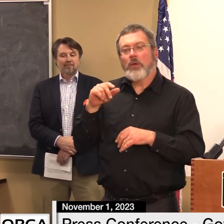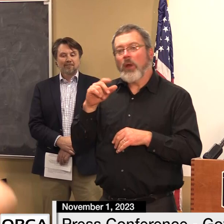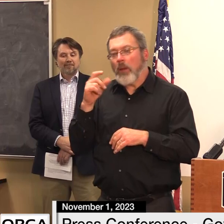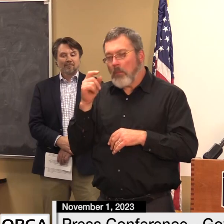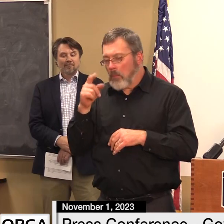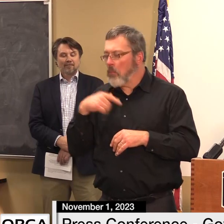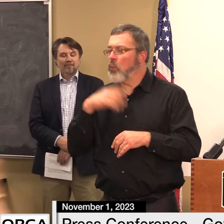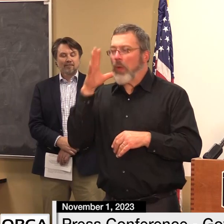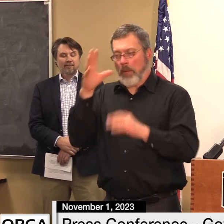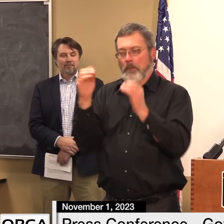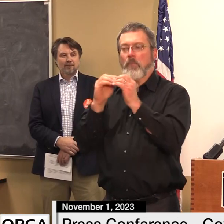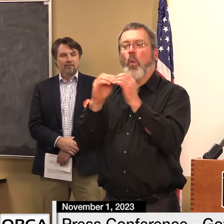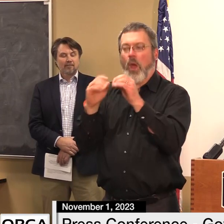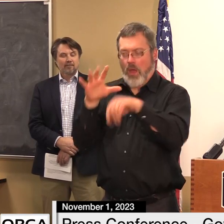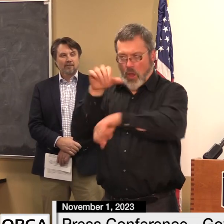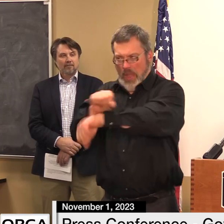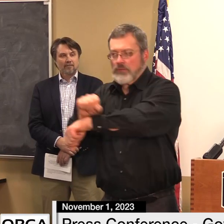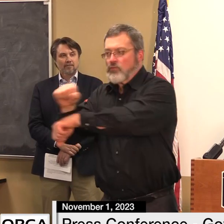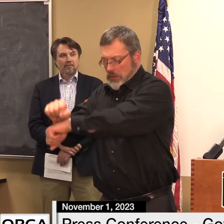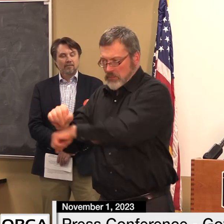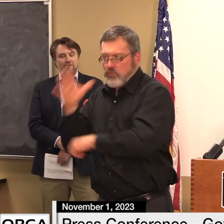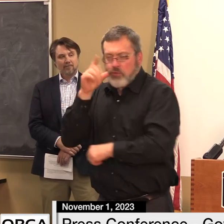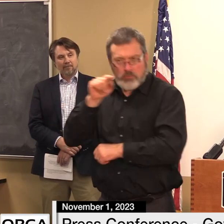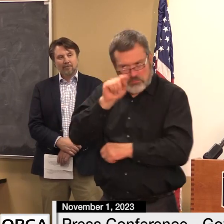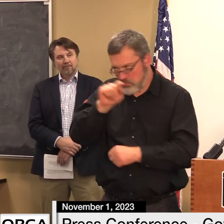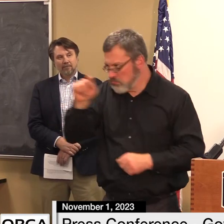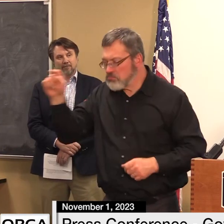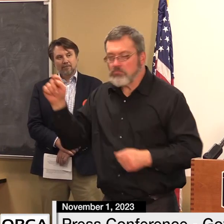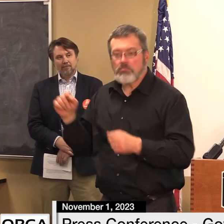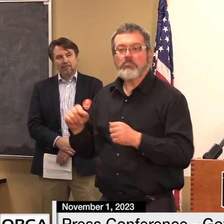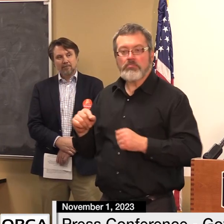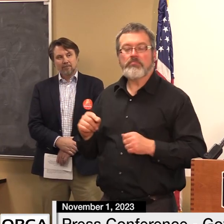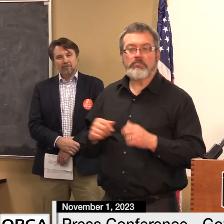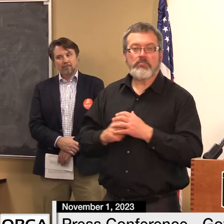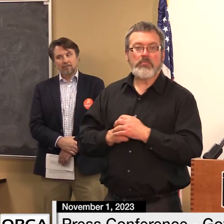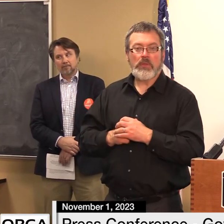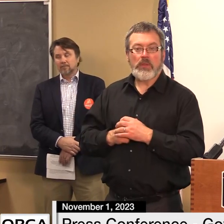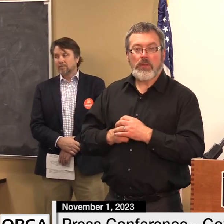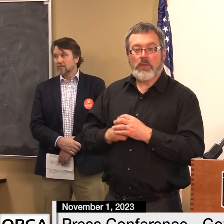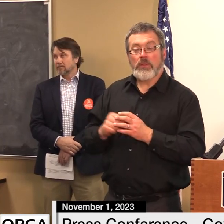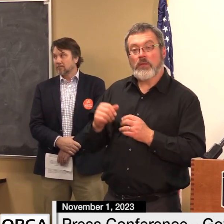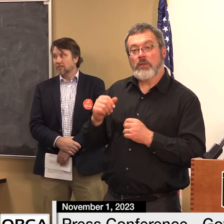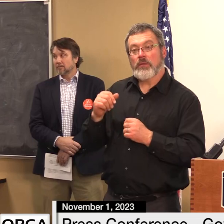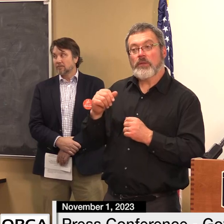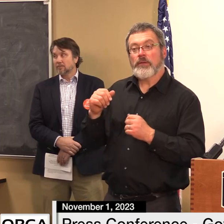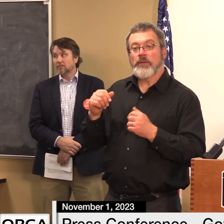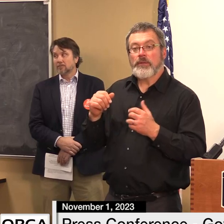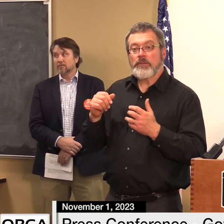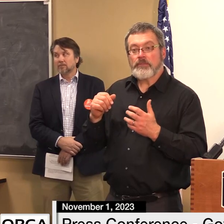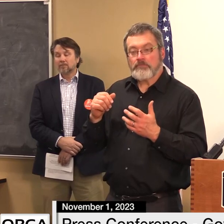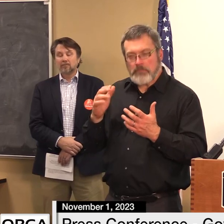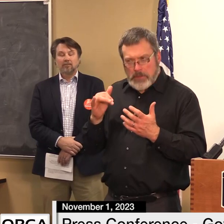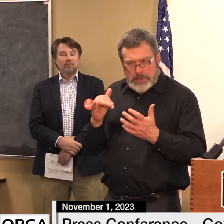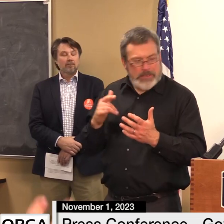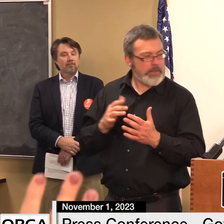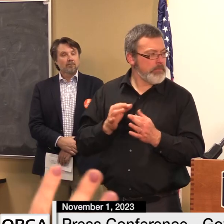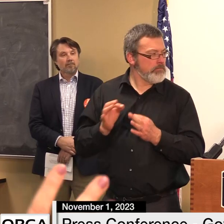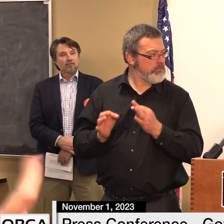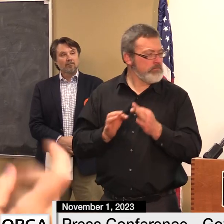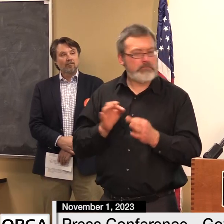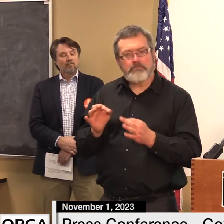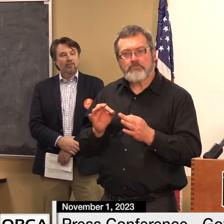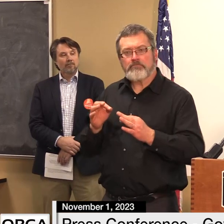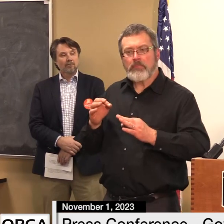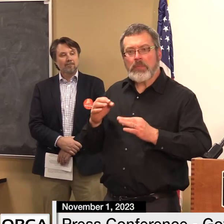we, but I think to say that, you know, we could use more help, more